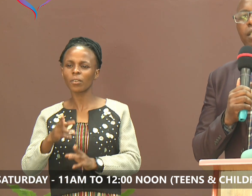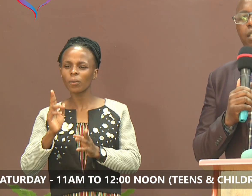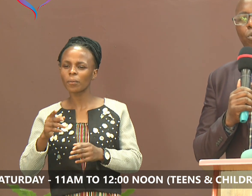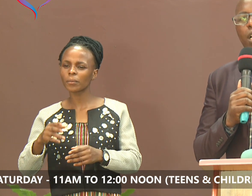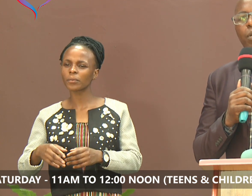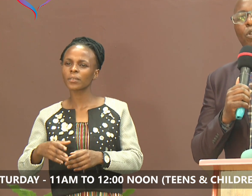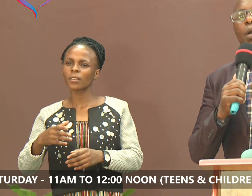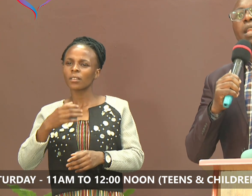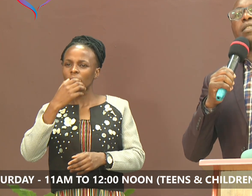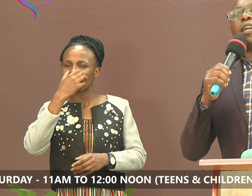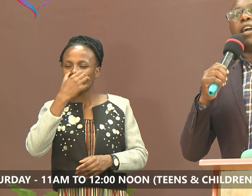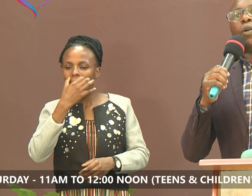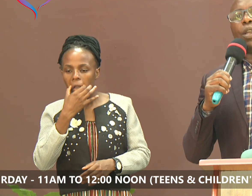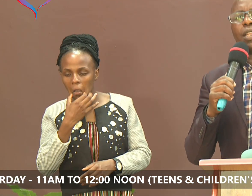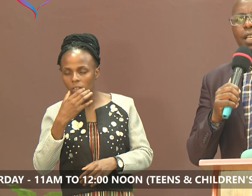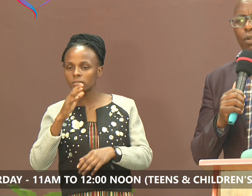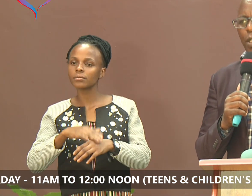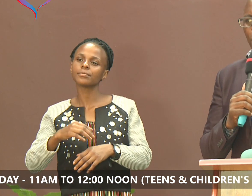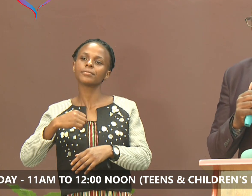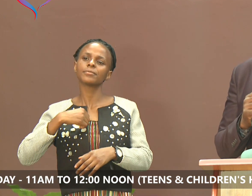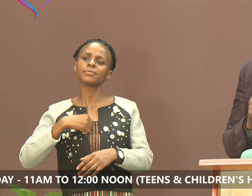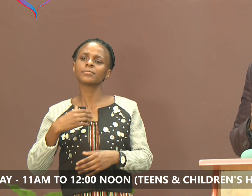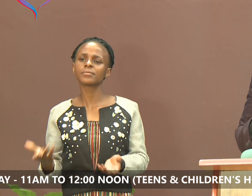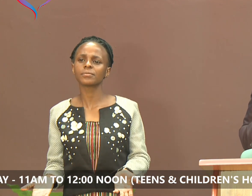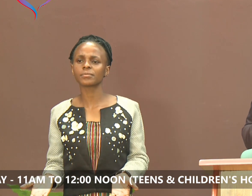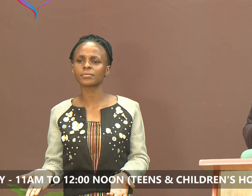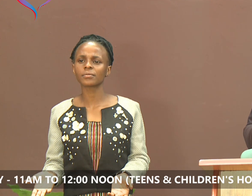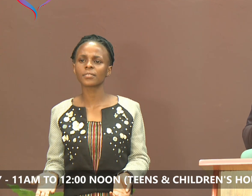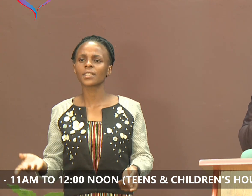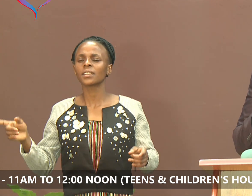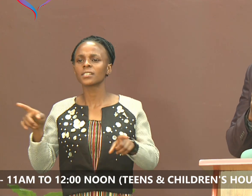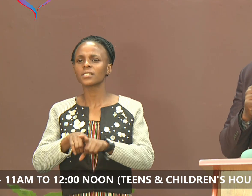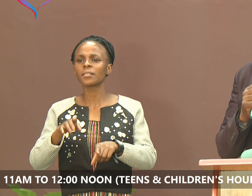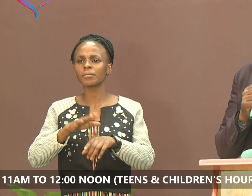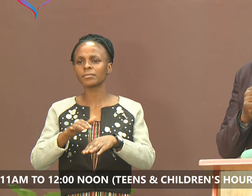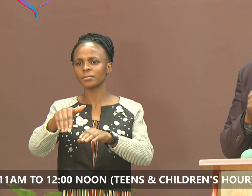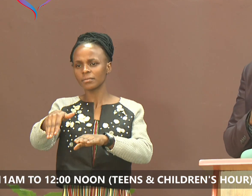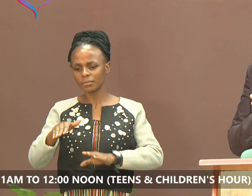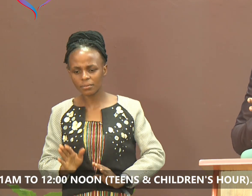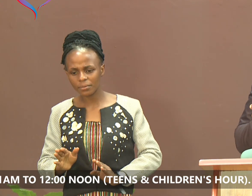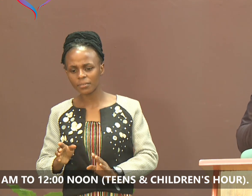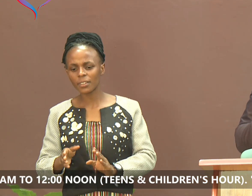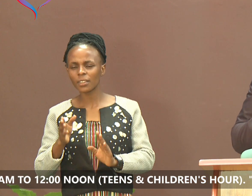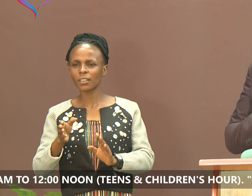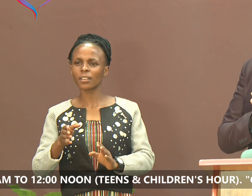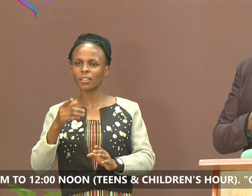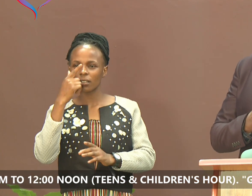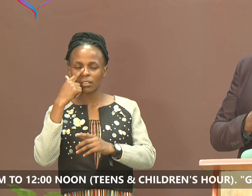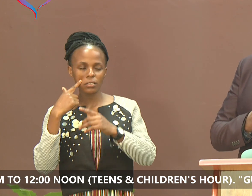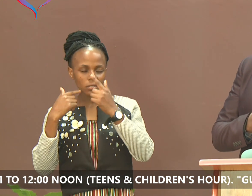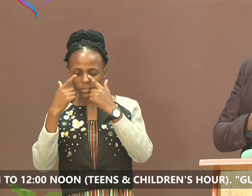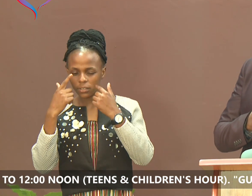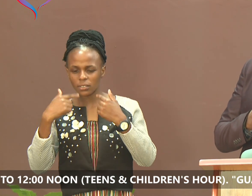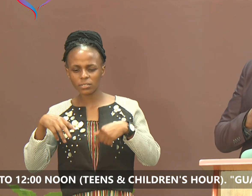mbaga. Situgamba nti buli muntu abeera aseka ng'agwa eri, ne olwo bye tutasuubira muntu akaaba, tulina n'ekika ky'amaziga ge tusuubira, fena tugamba bambi amwagala